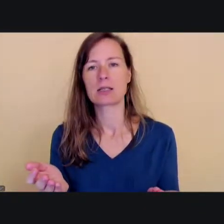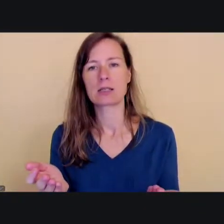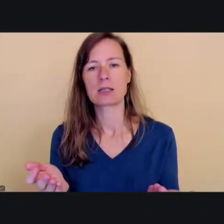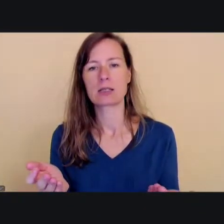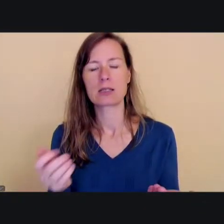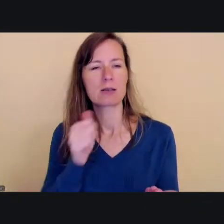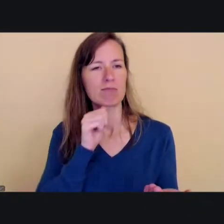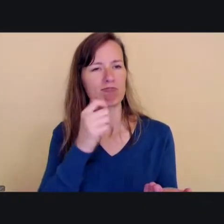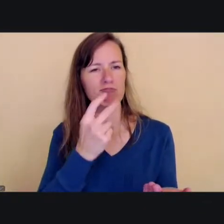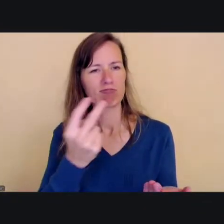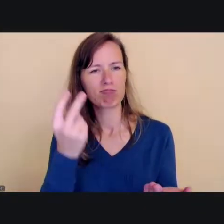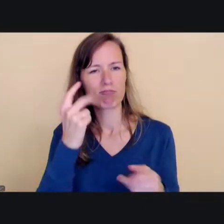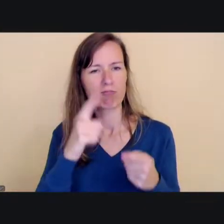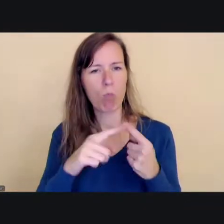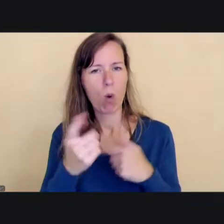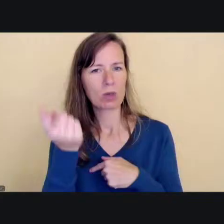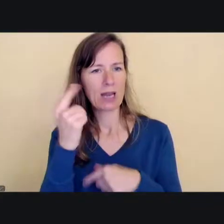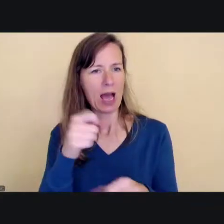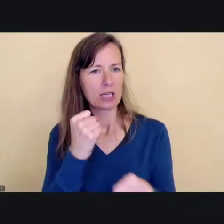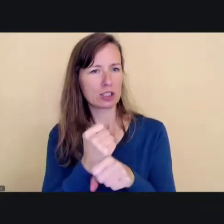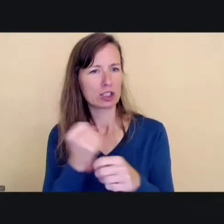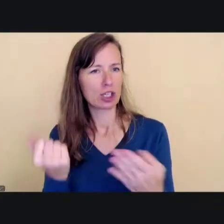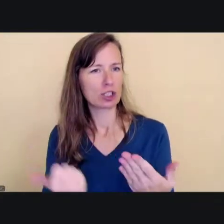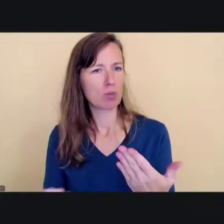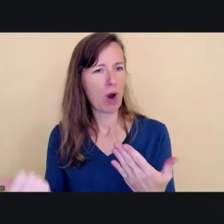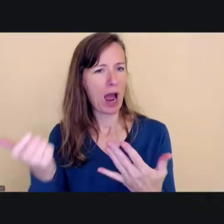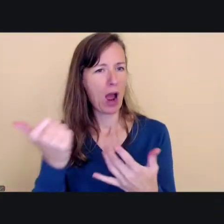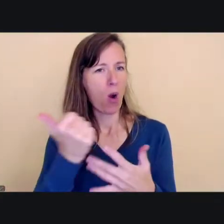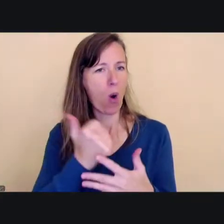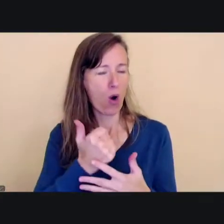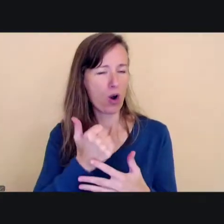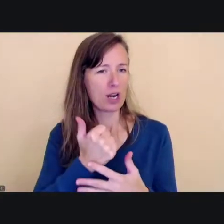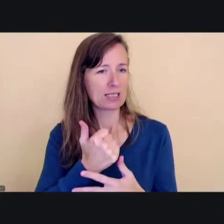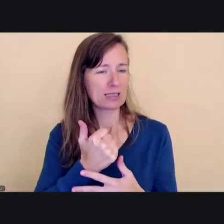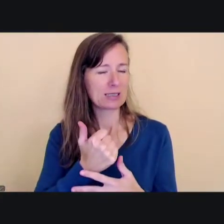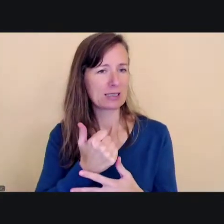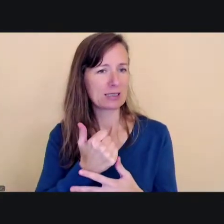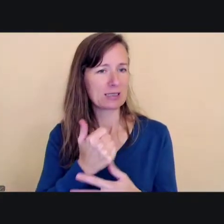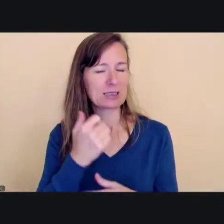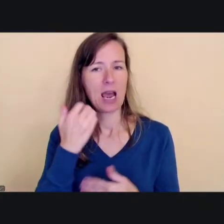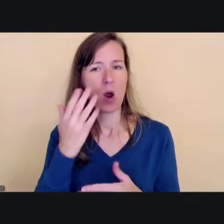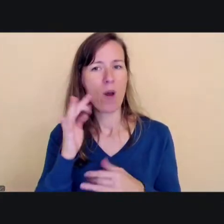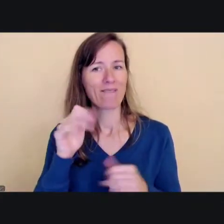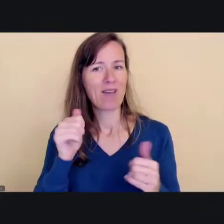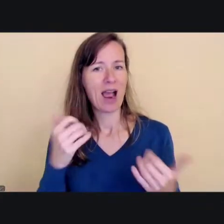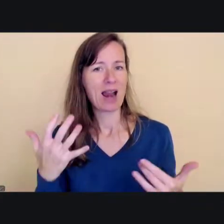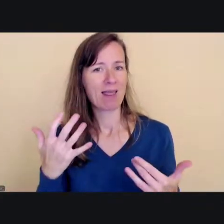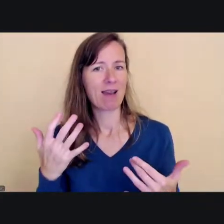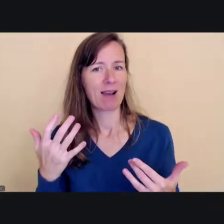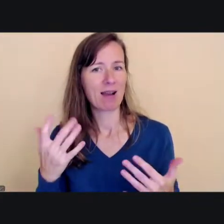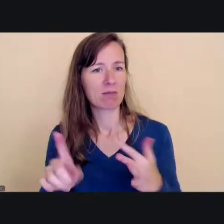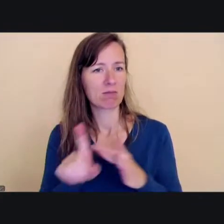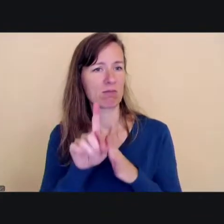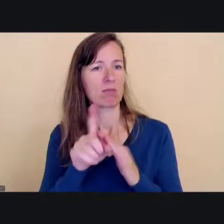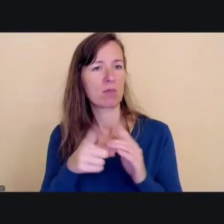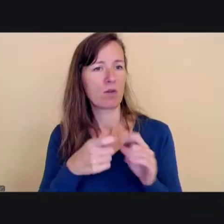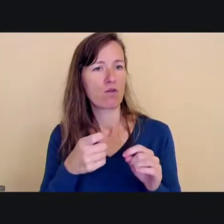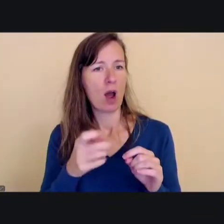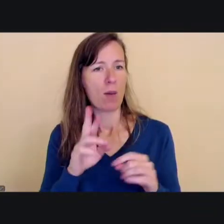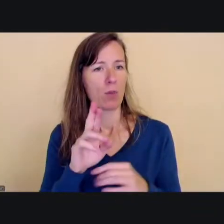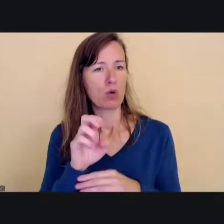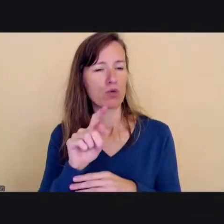recall what last year's priorities were, and I don't know if anything came from the retreat with the board. So Councilmember